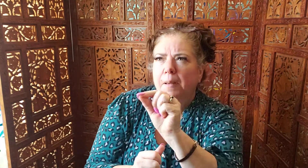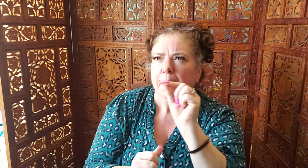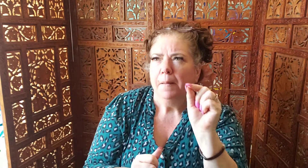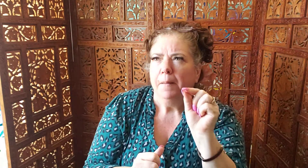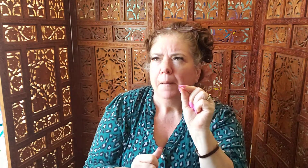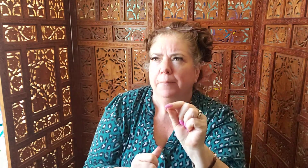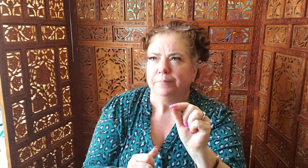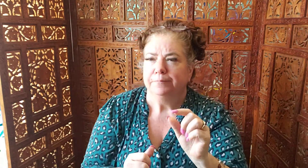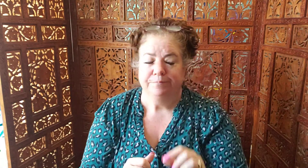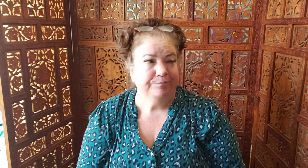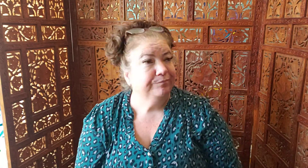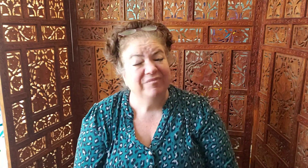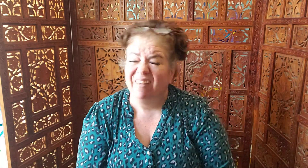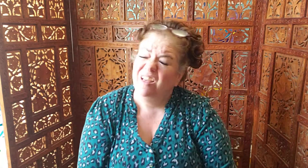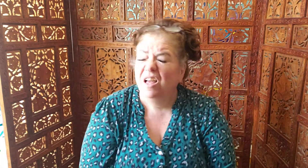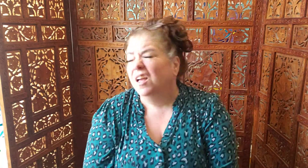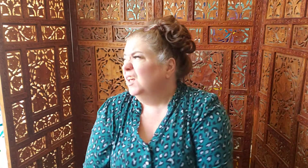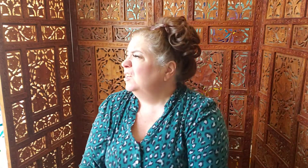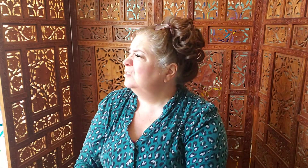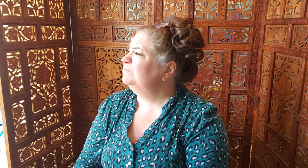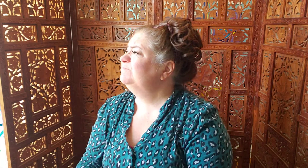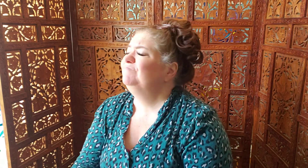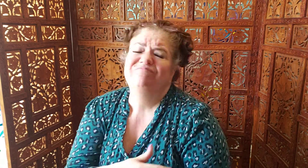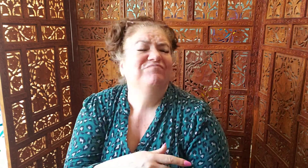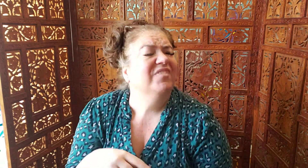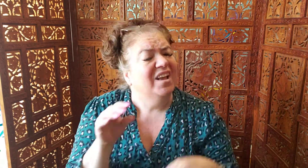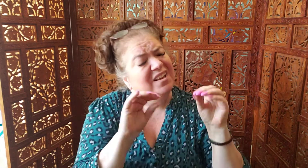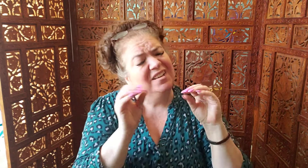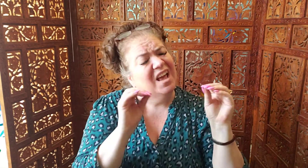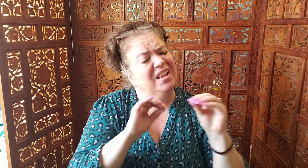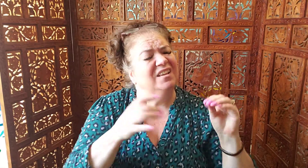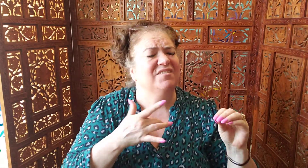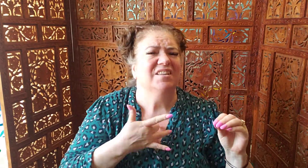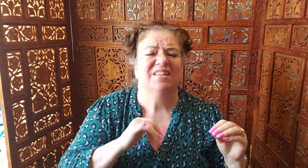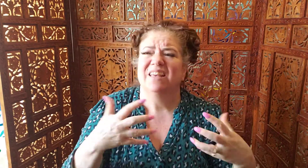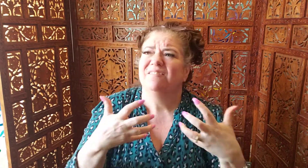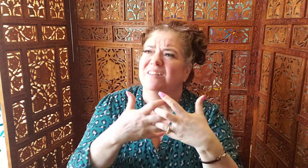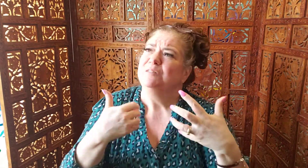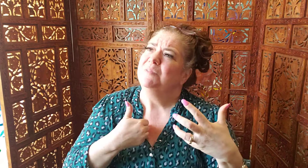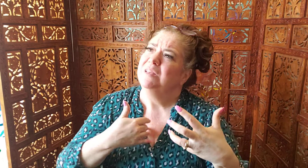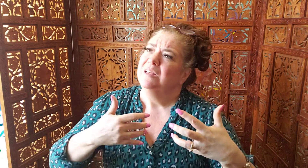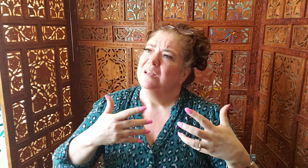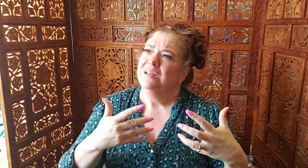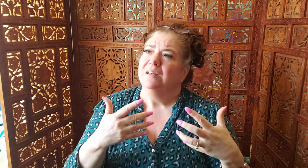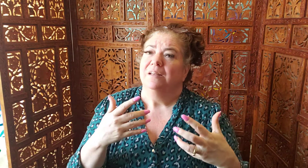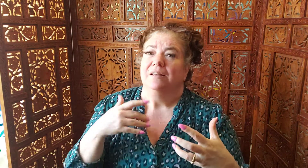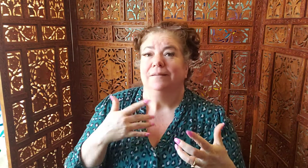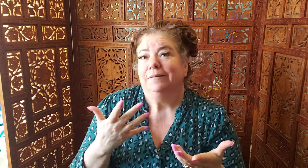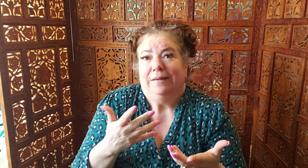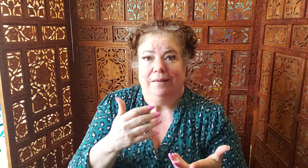Nothing seems to fit me right. The less I wear, the more comfortable I feel.